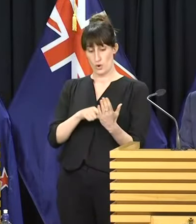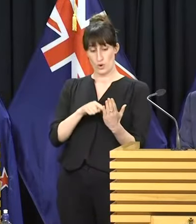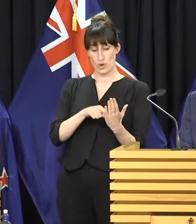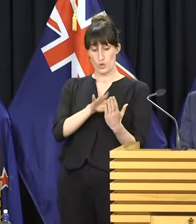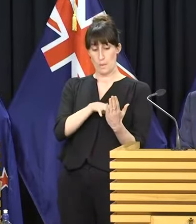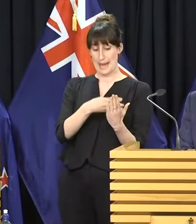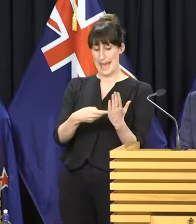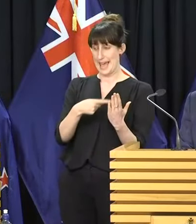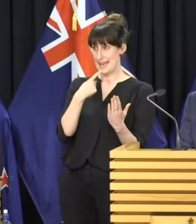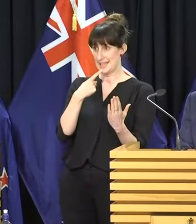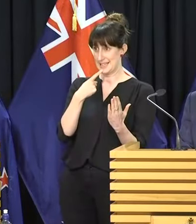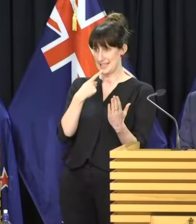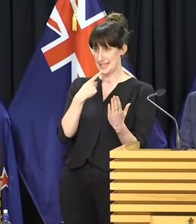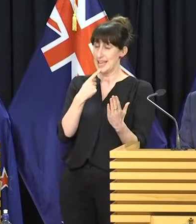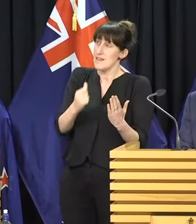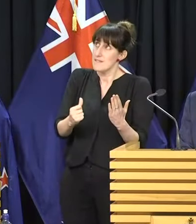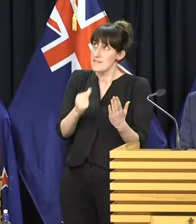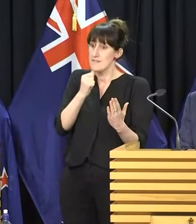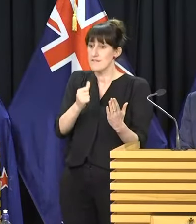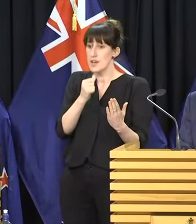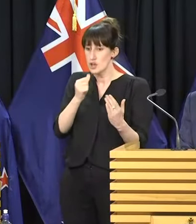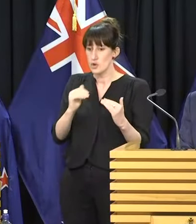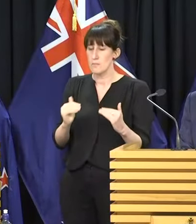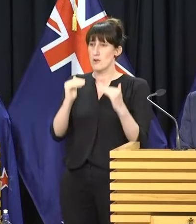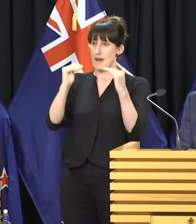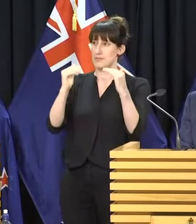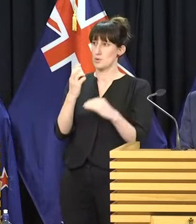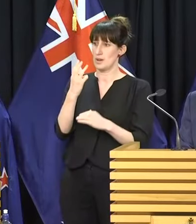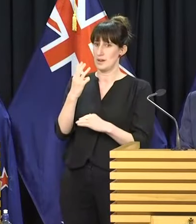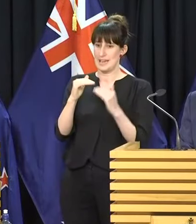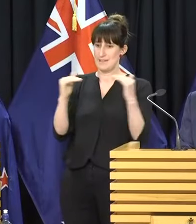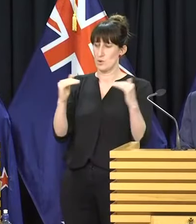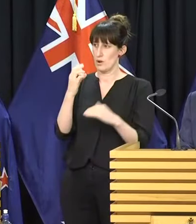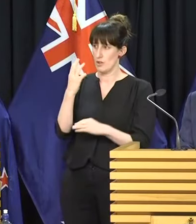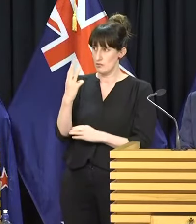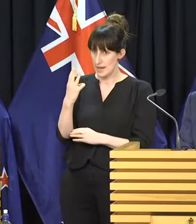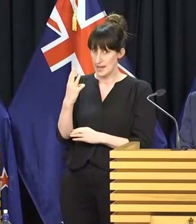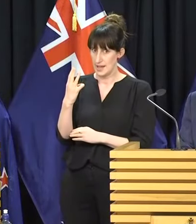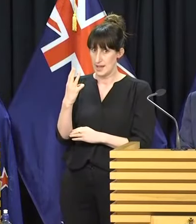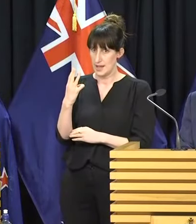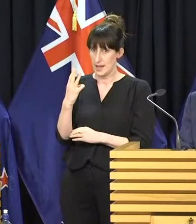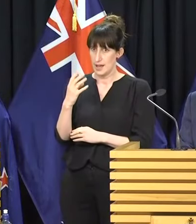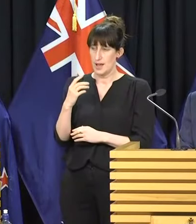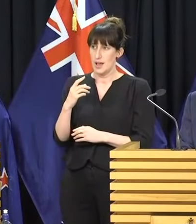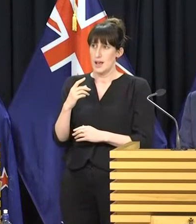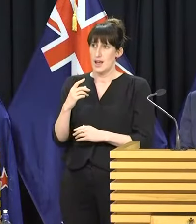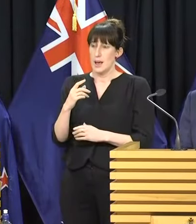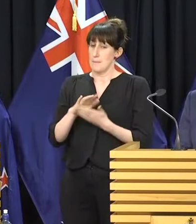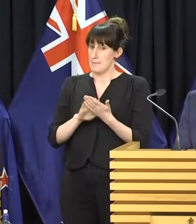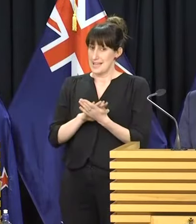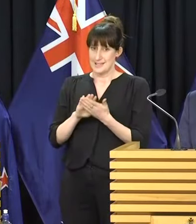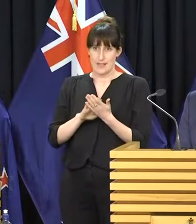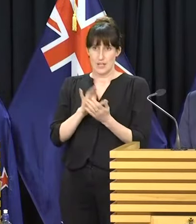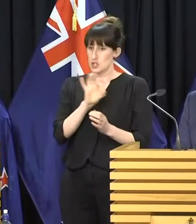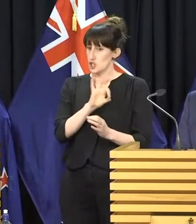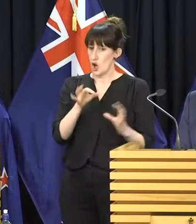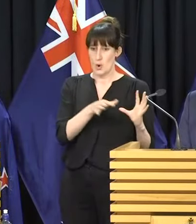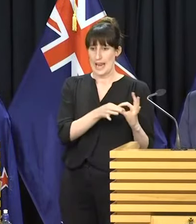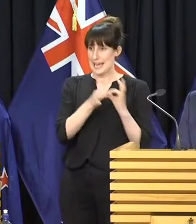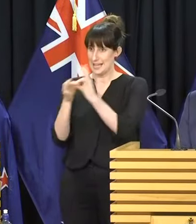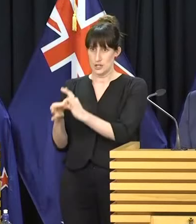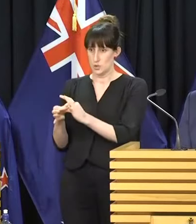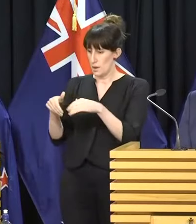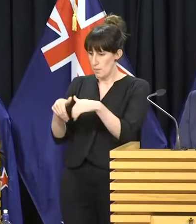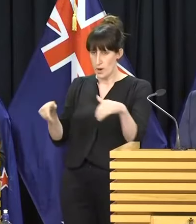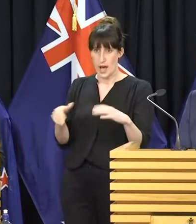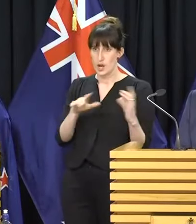we do have a case with no source. So are you hoping that it won't be necessary and a source to the border or an MIQ worker might be identified by 5? Look,